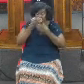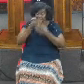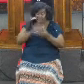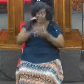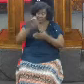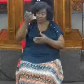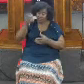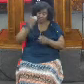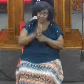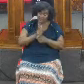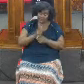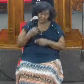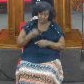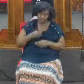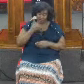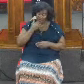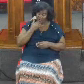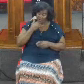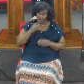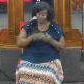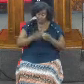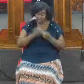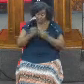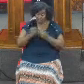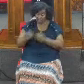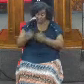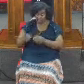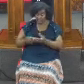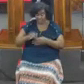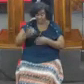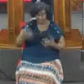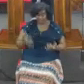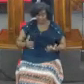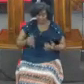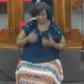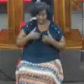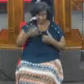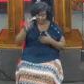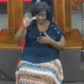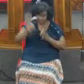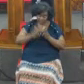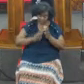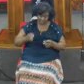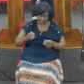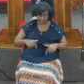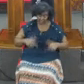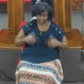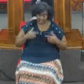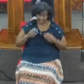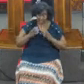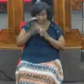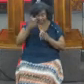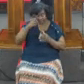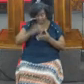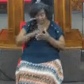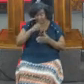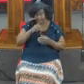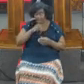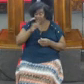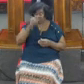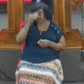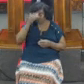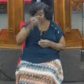right, moved by your Holy Ghost right now. Have you been doing in our lives? Pray for that one who still doesn't know your Savior.